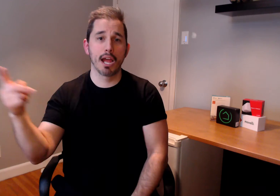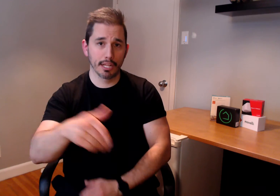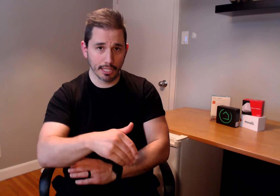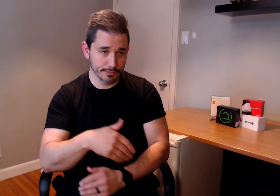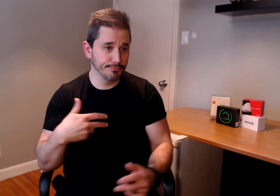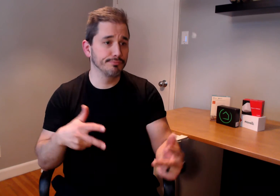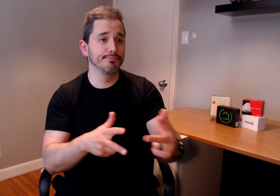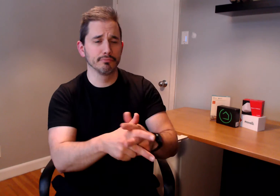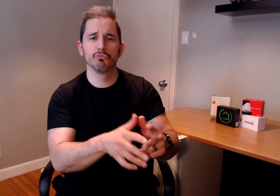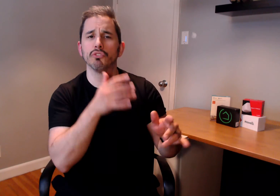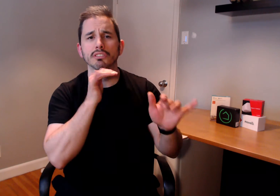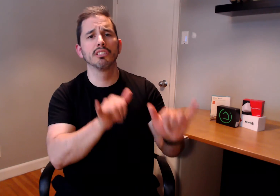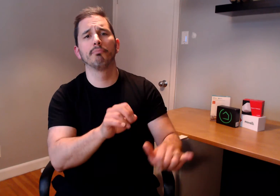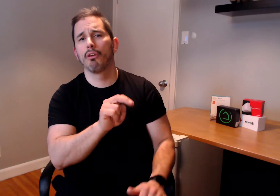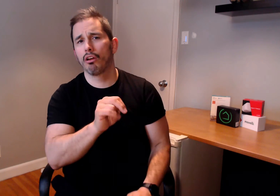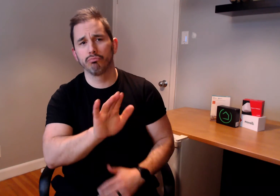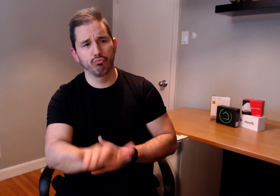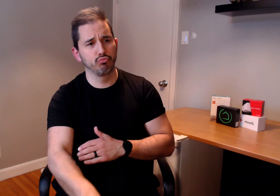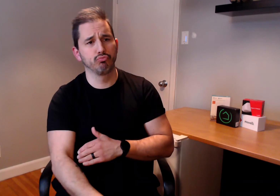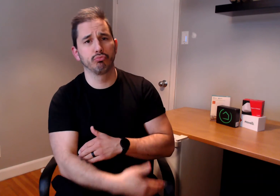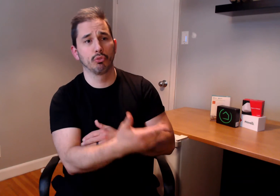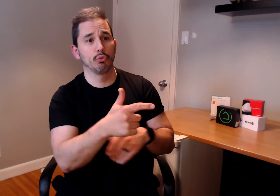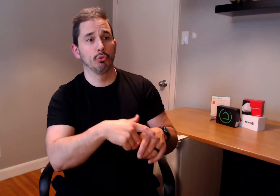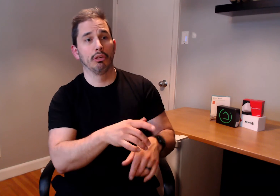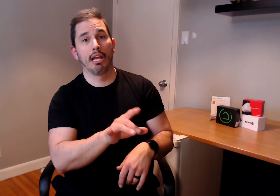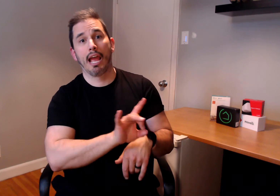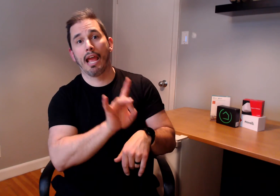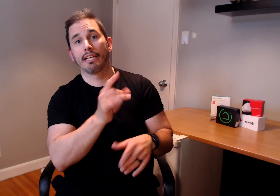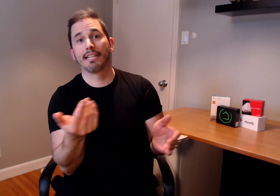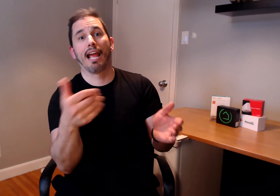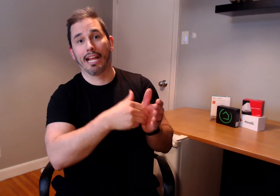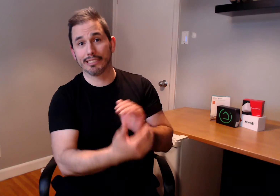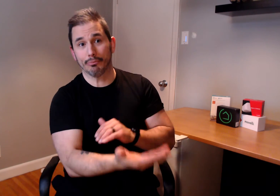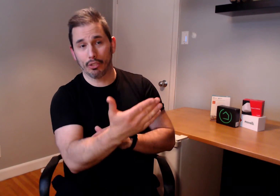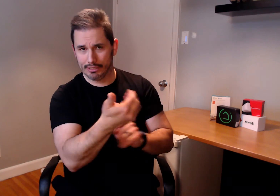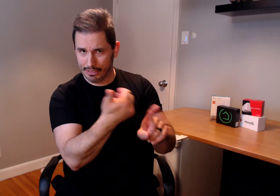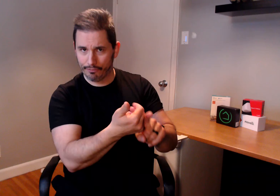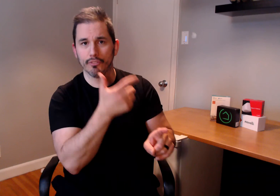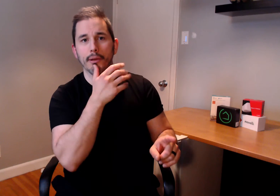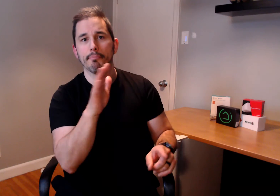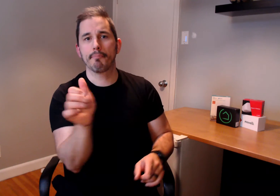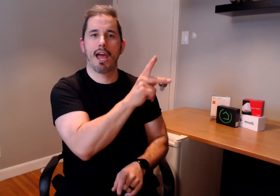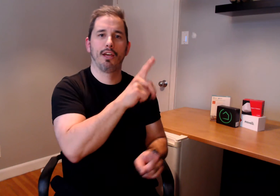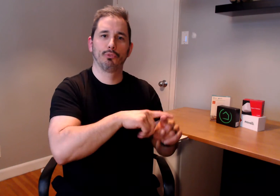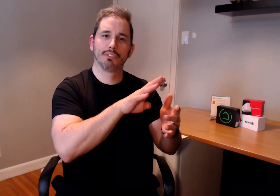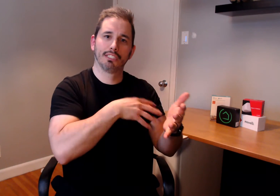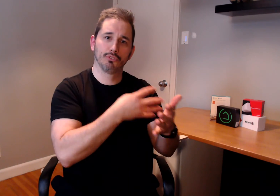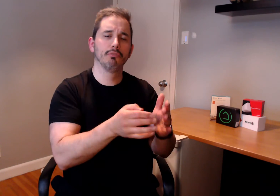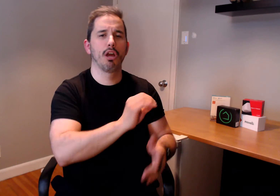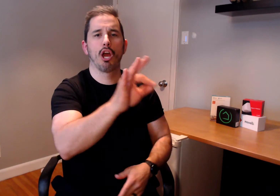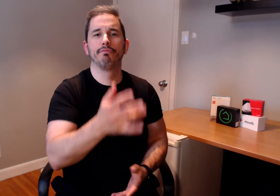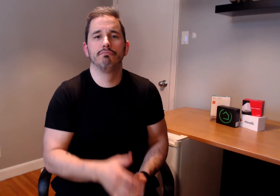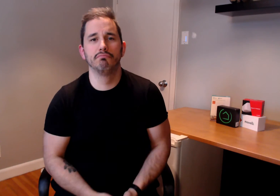evening. When you get back, you'd plug your car in as per usual, and then in the morning, at 8 in the